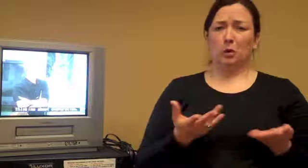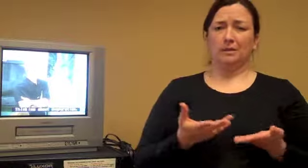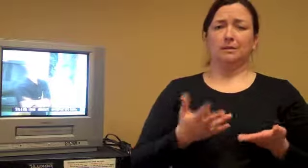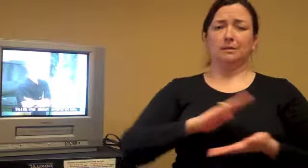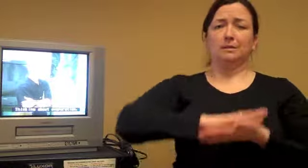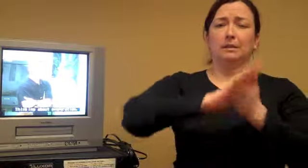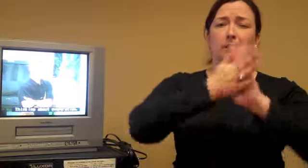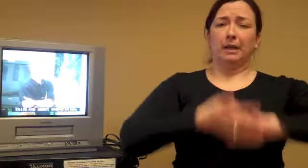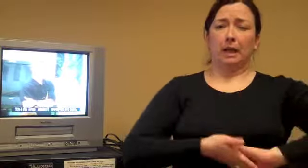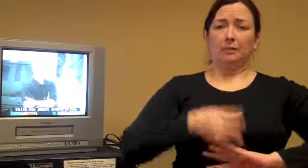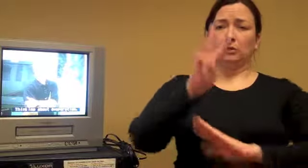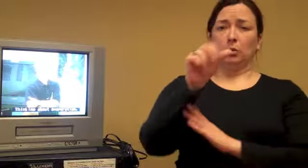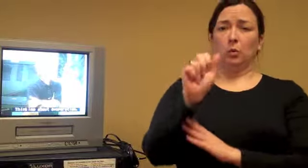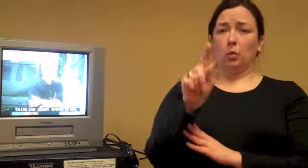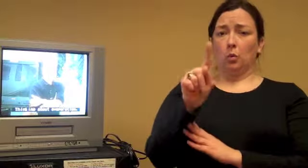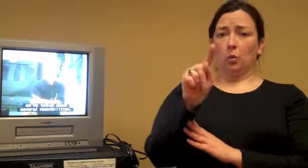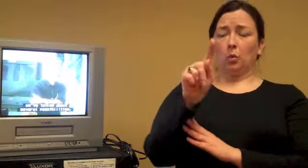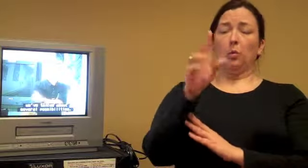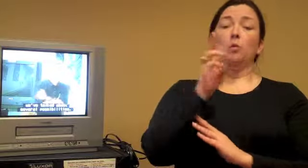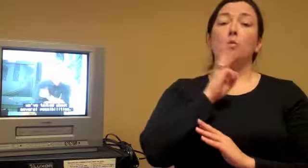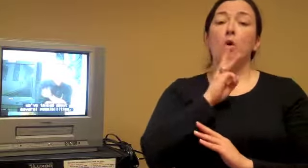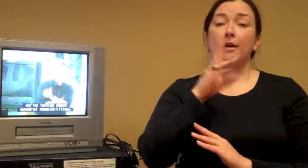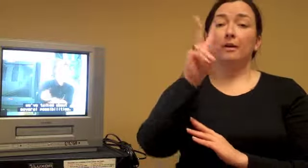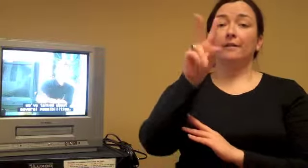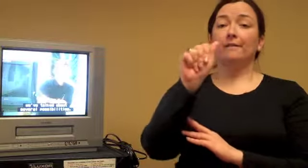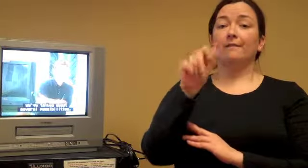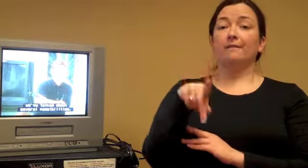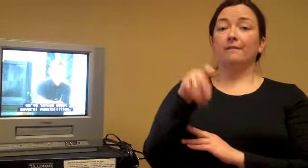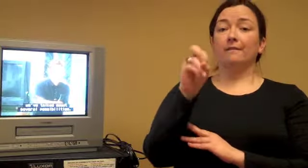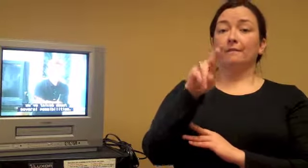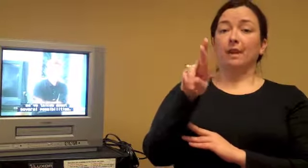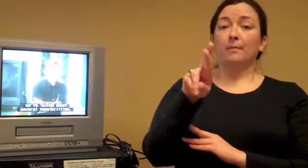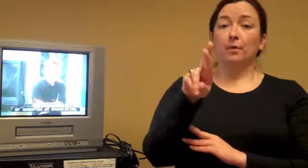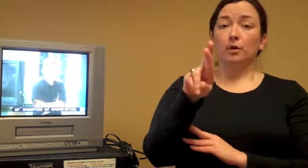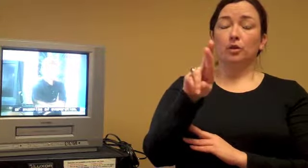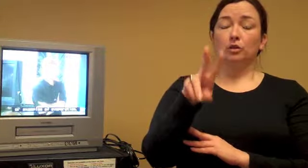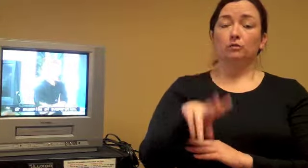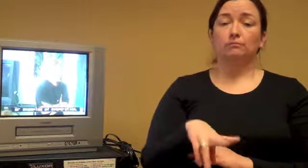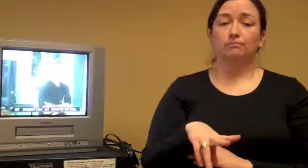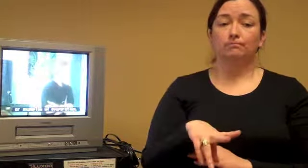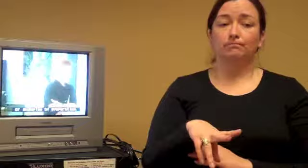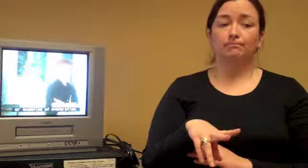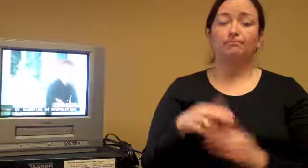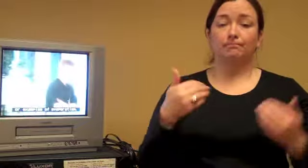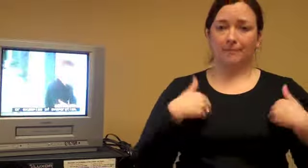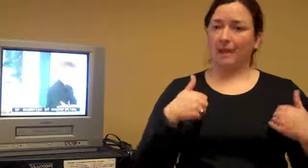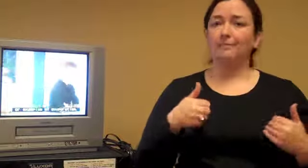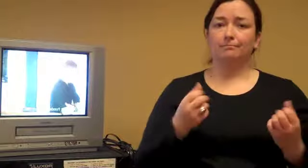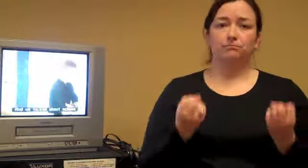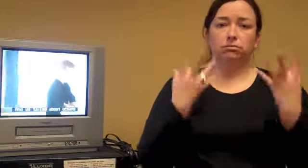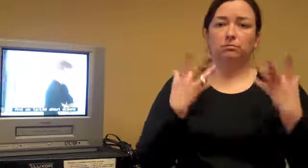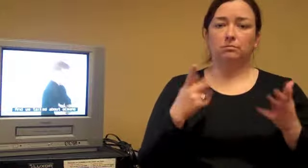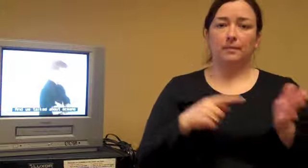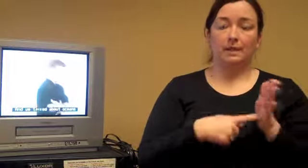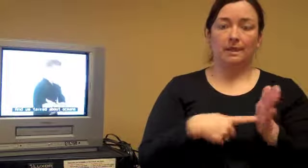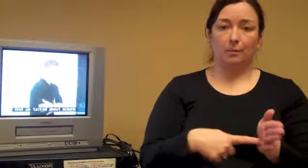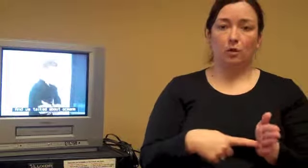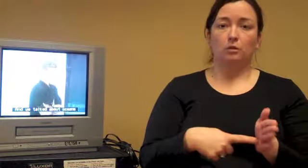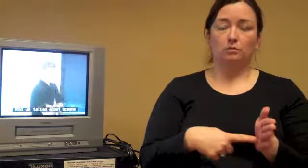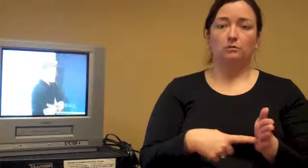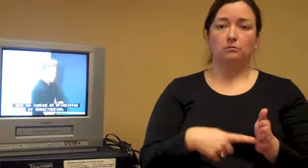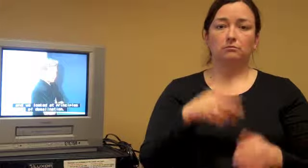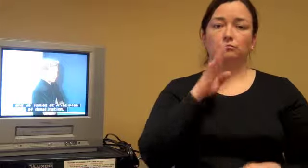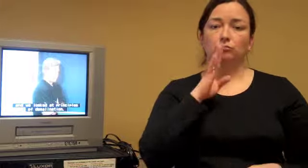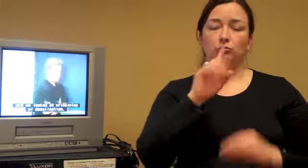Thinking about evaporation, we've talked about several possibilities or examples of evaporation. When we talked about